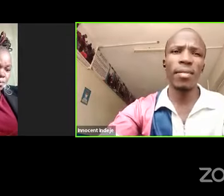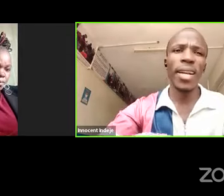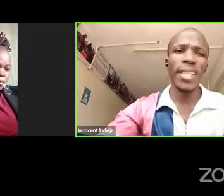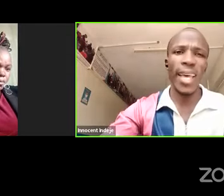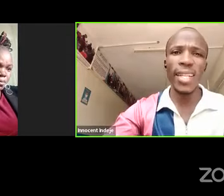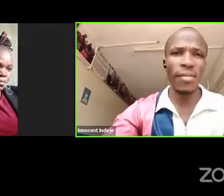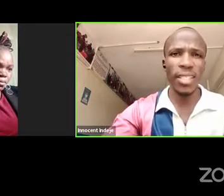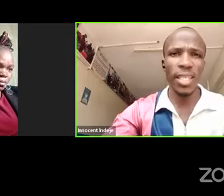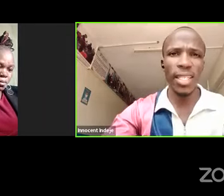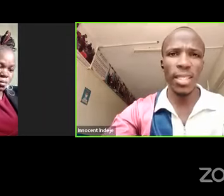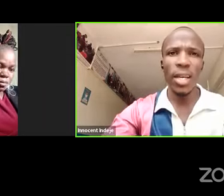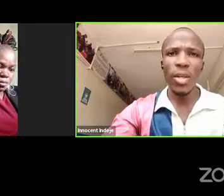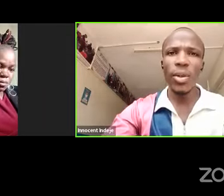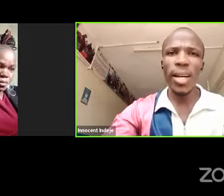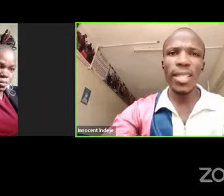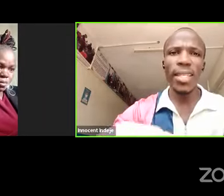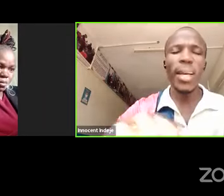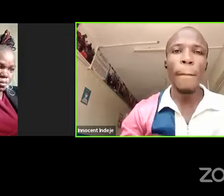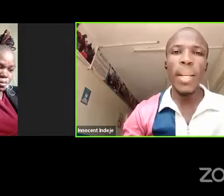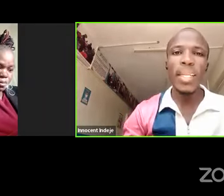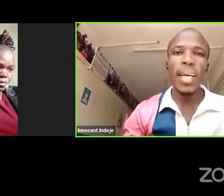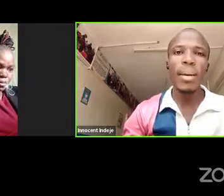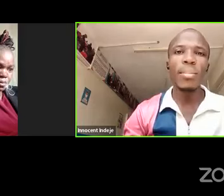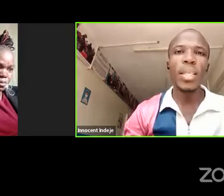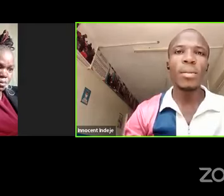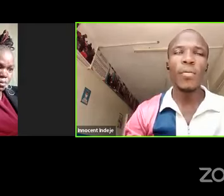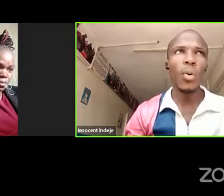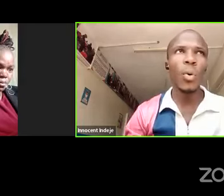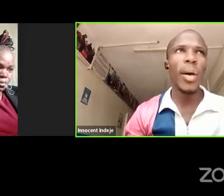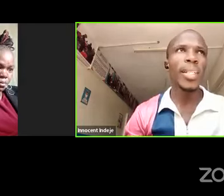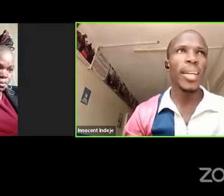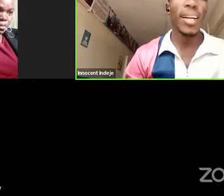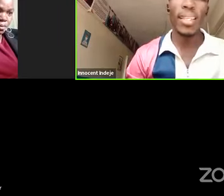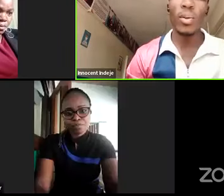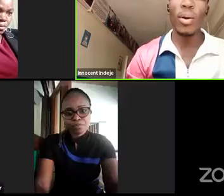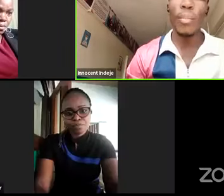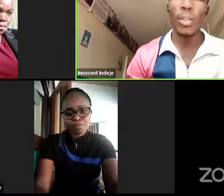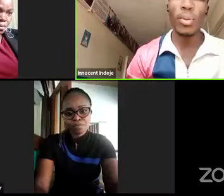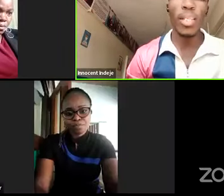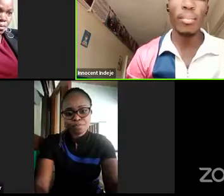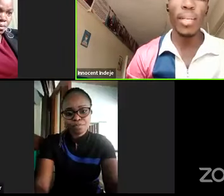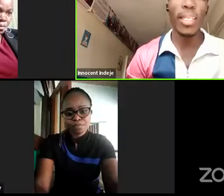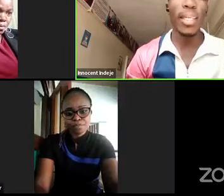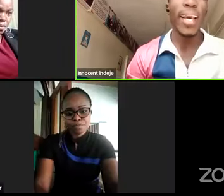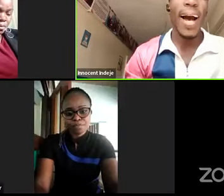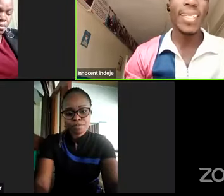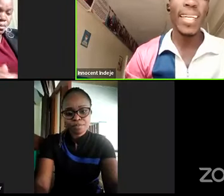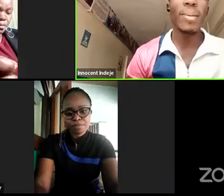even at the healthcare facilities, you realize that many a times if you go and you realize that you are a person with disability, at